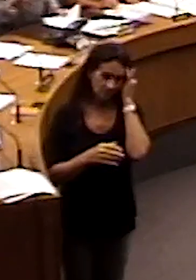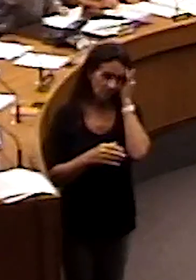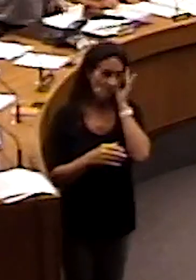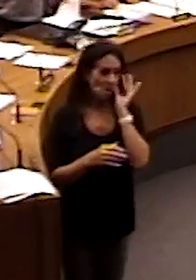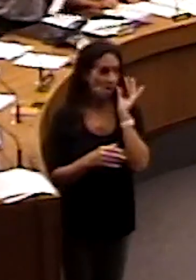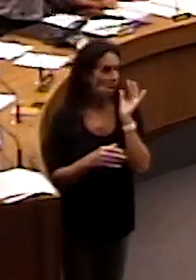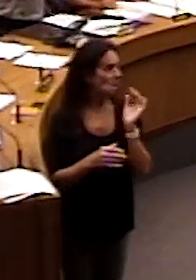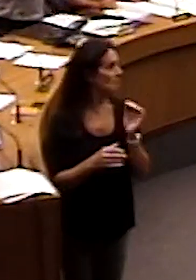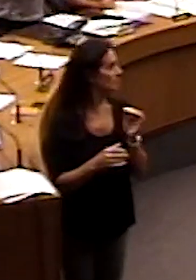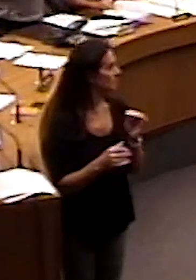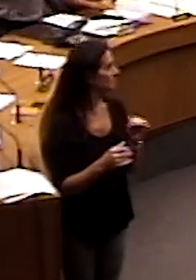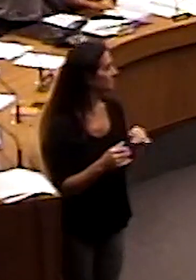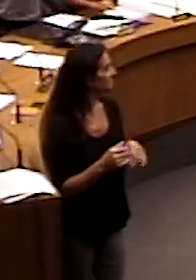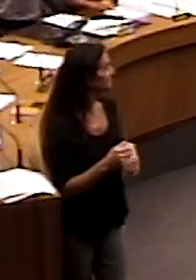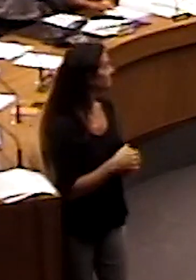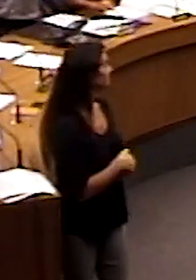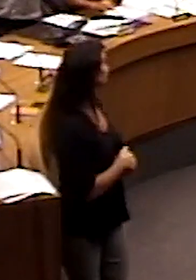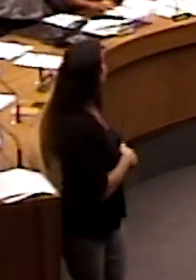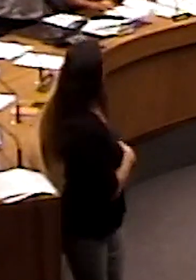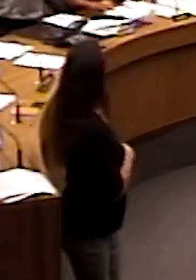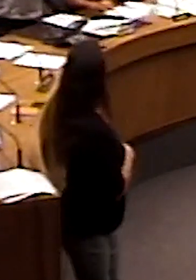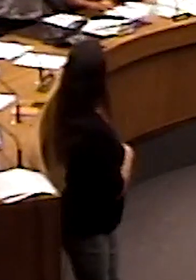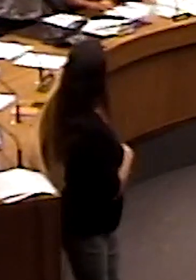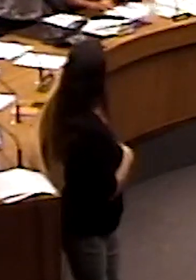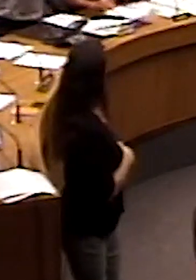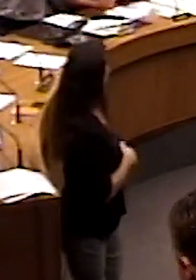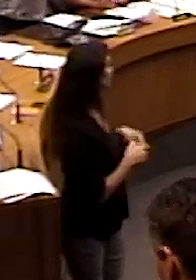do you want to hold it for him? I'll read it from here and you can hold it for him.